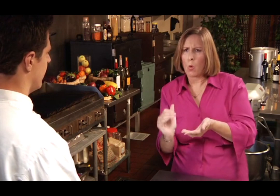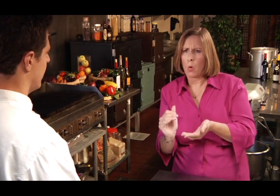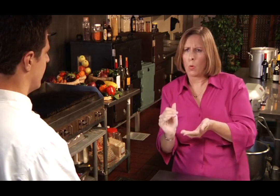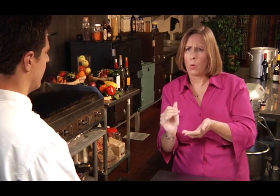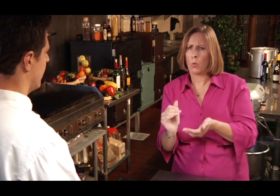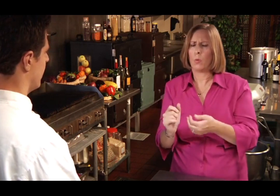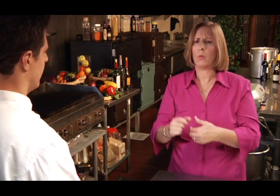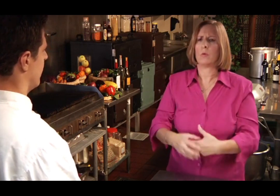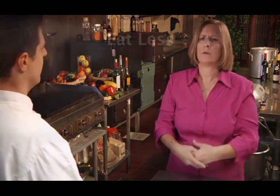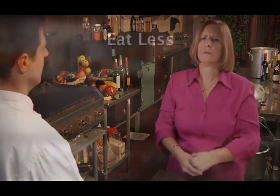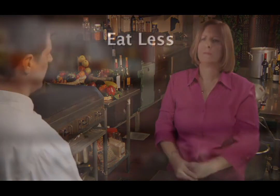nutrient.